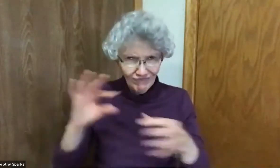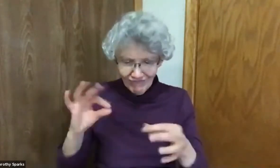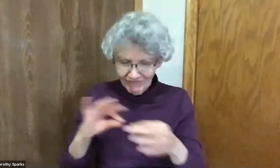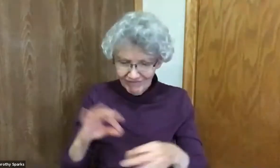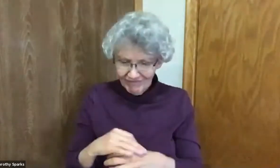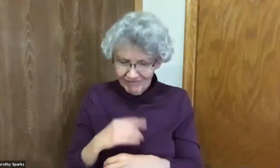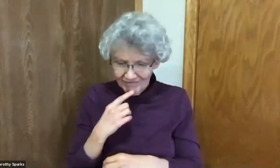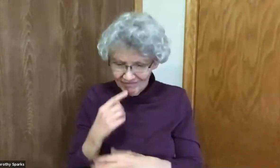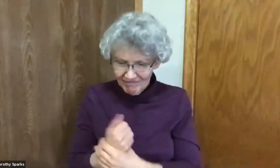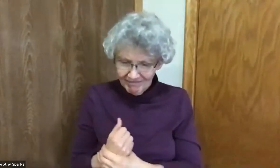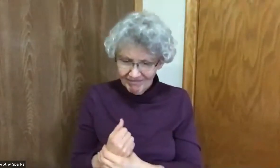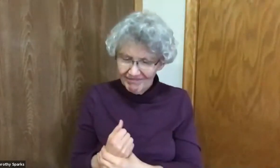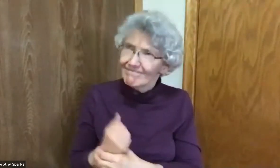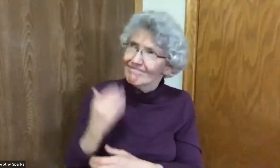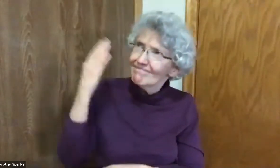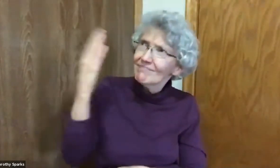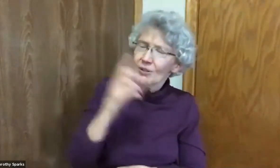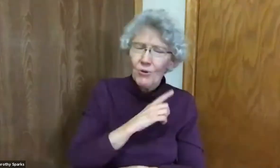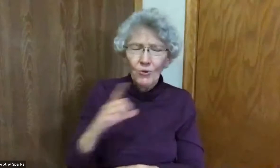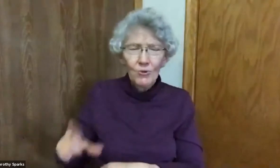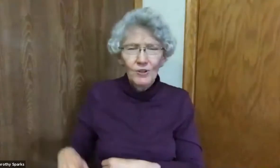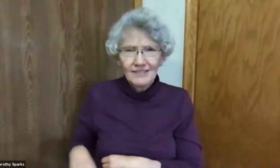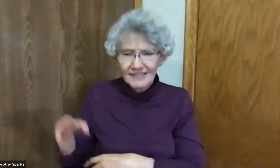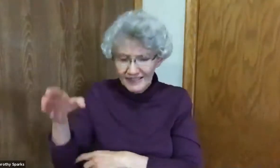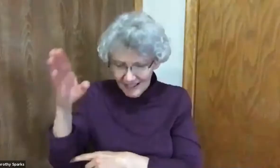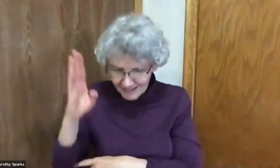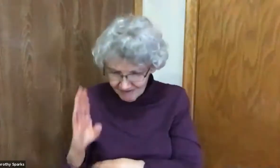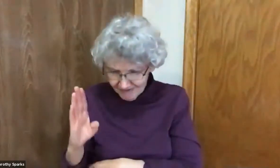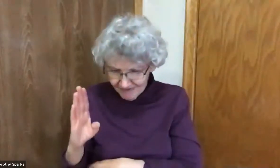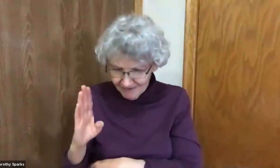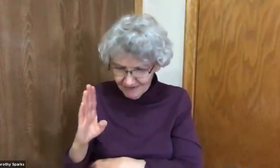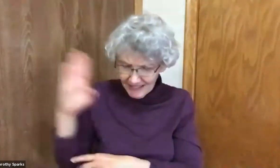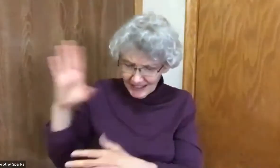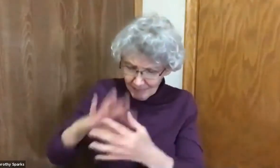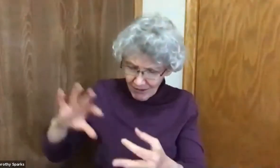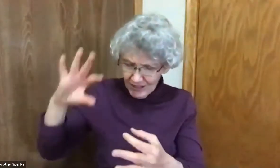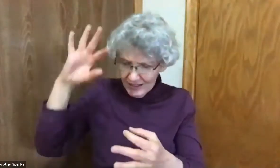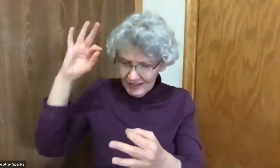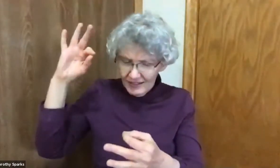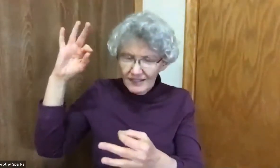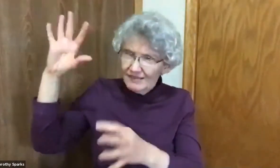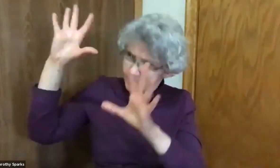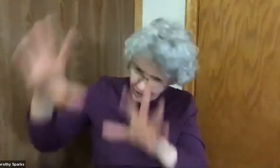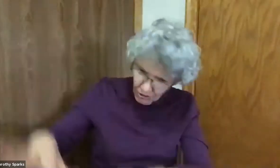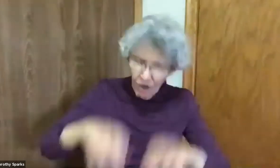The Spirit of the Lord God has taken control of me.